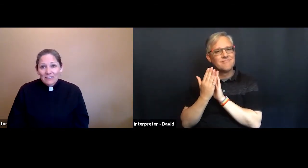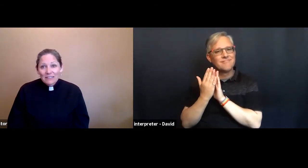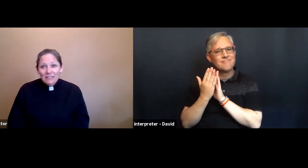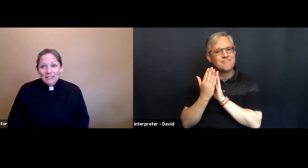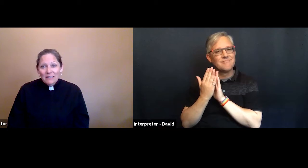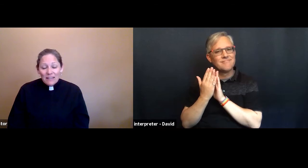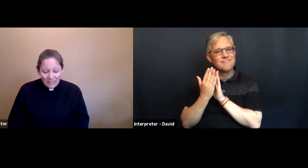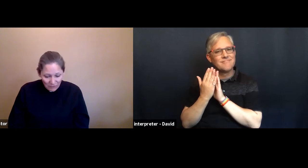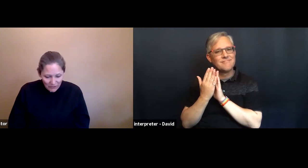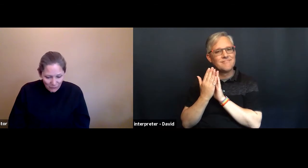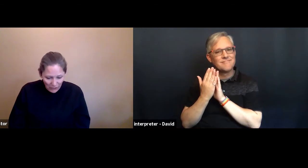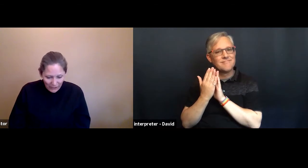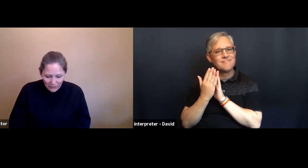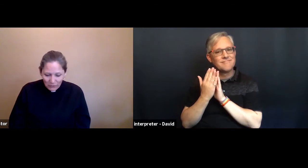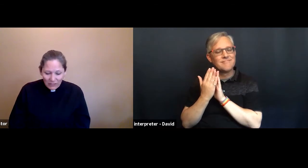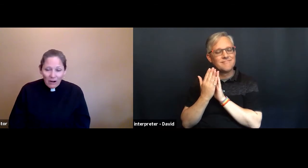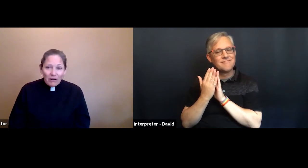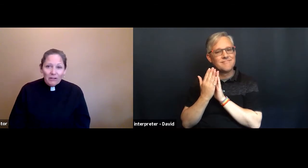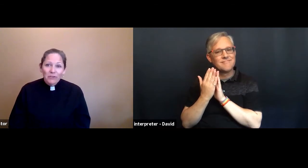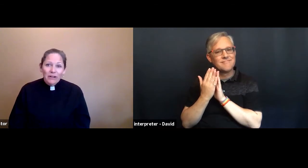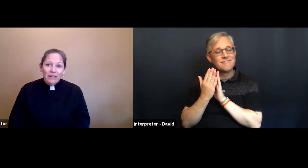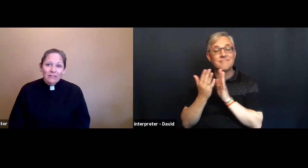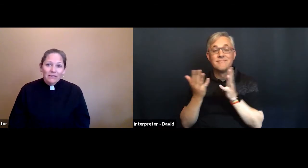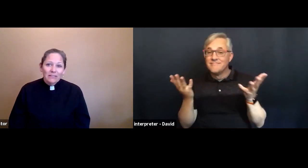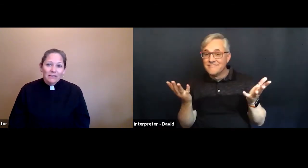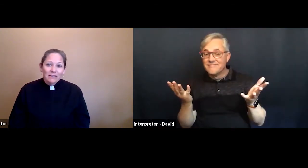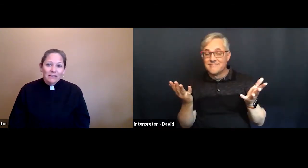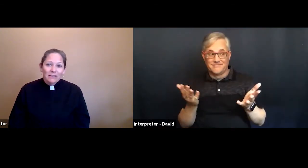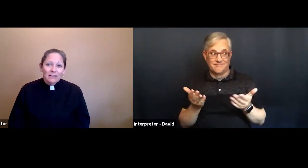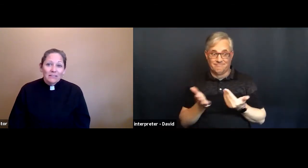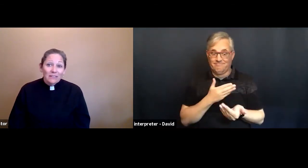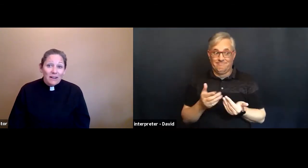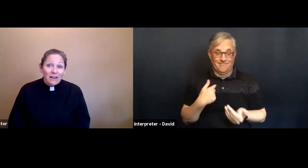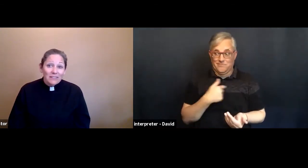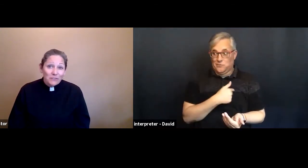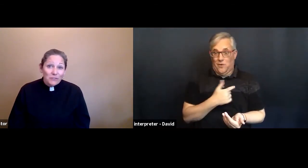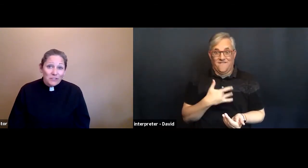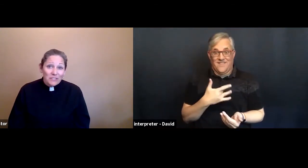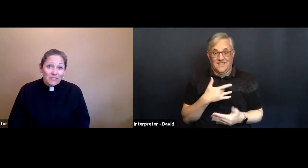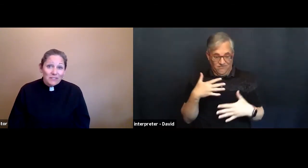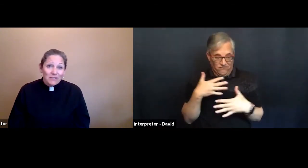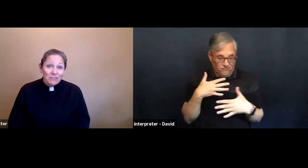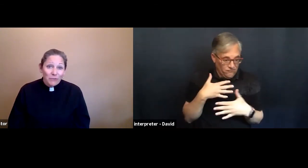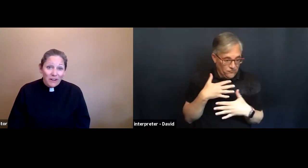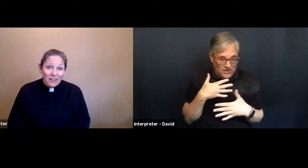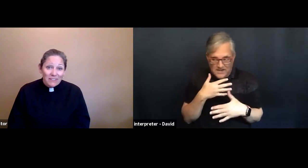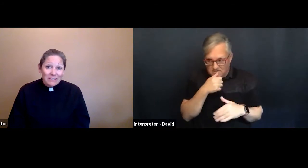and even when we are afraid God searches for us